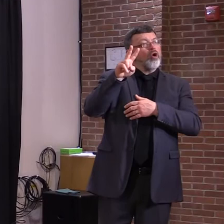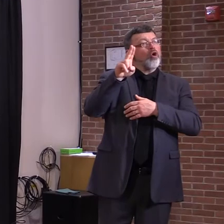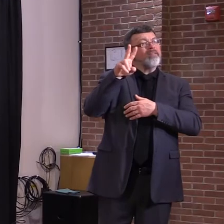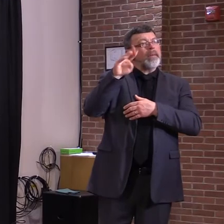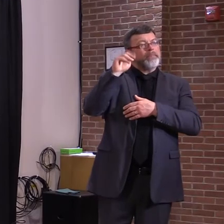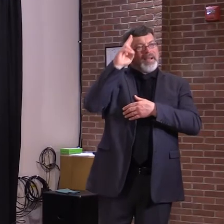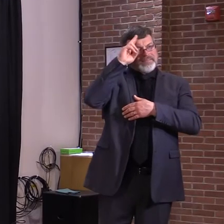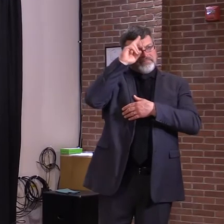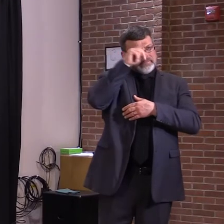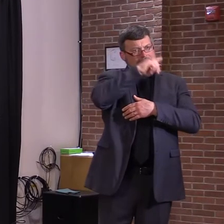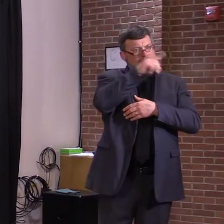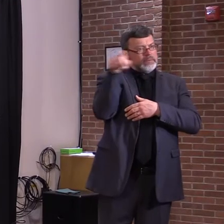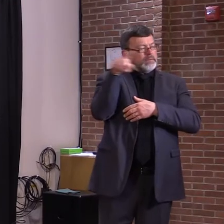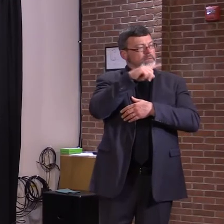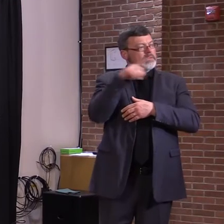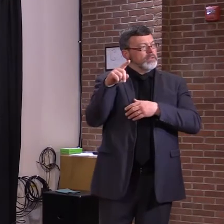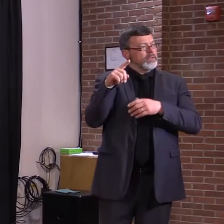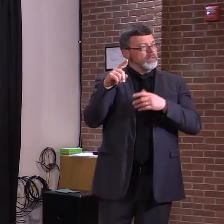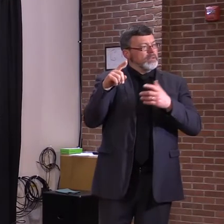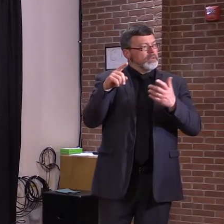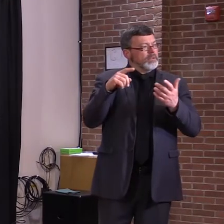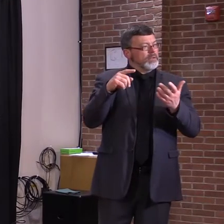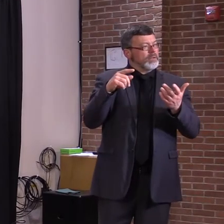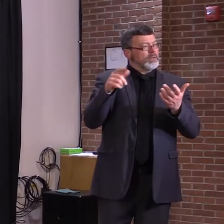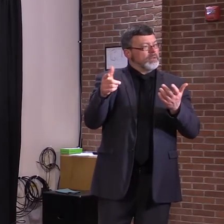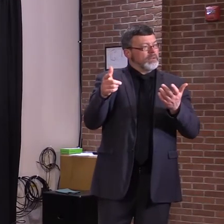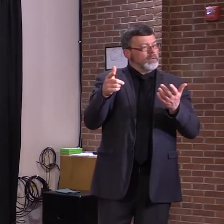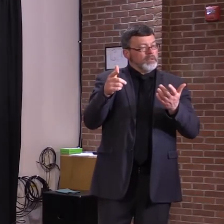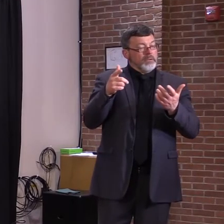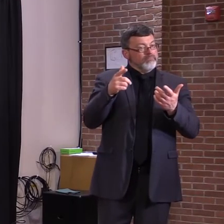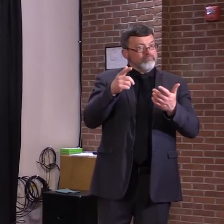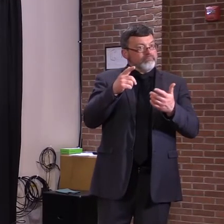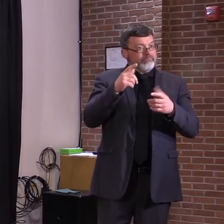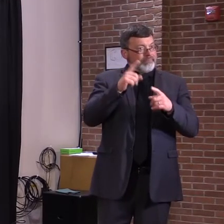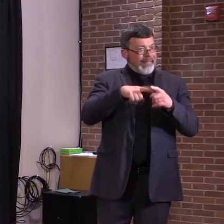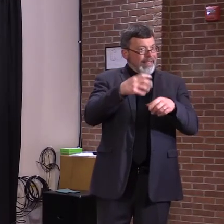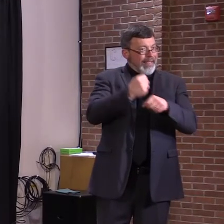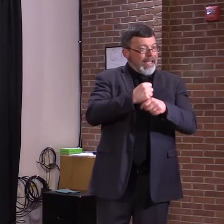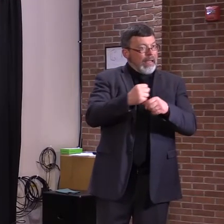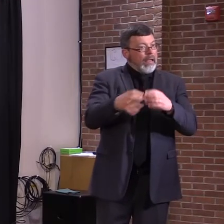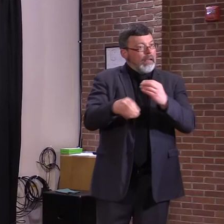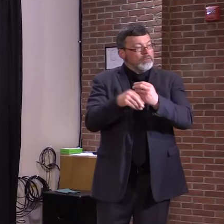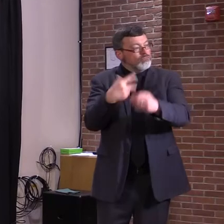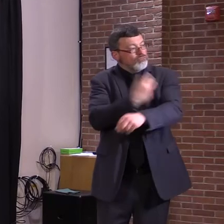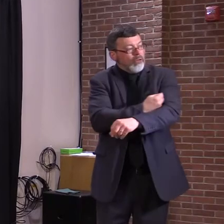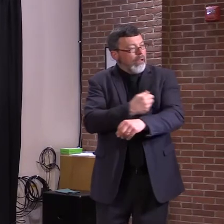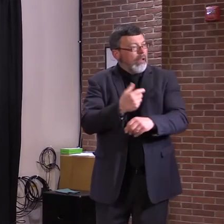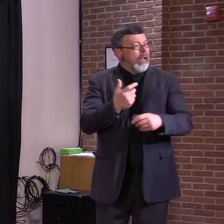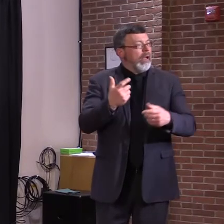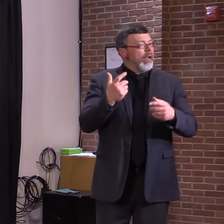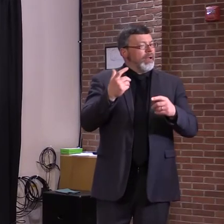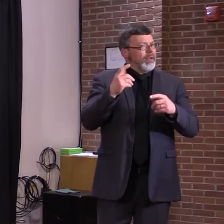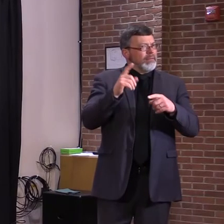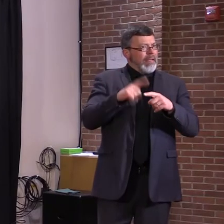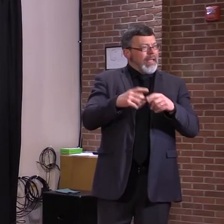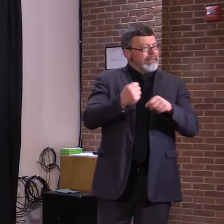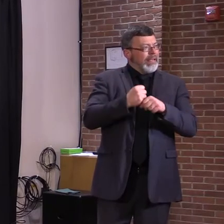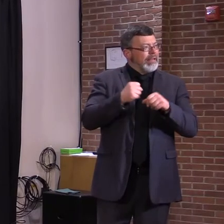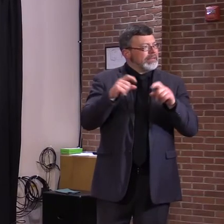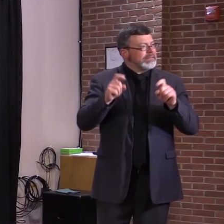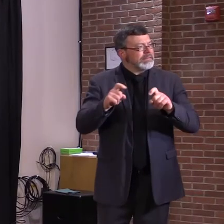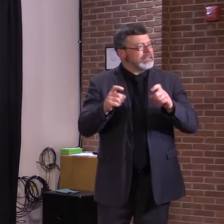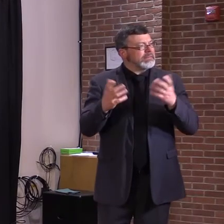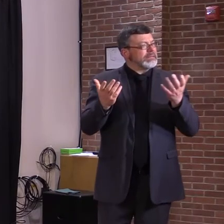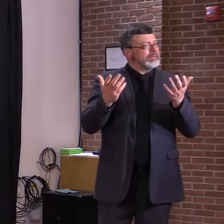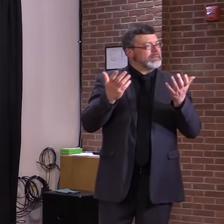not able to provide either boosters or testing. So it's leaving some of the people here in the Mad River Valley feeling potentially stranded in